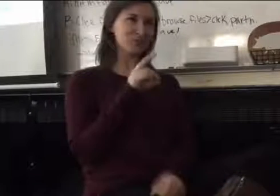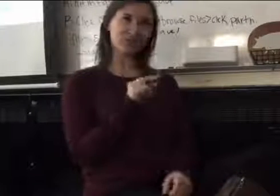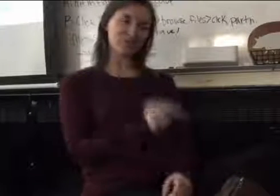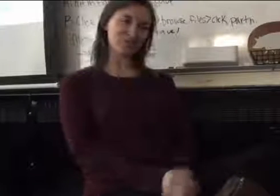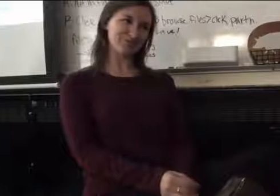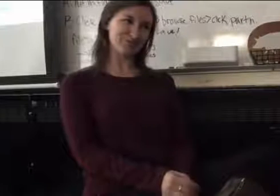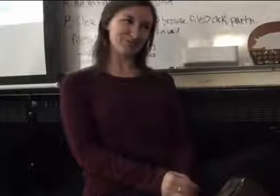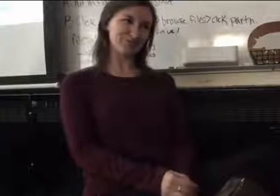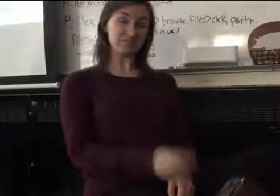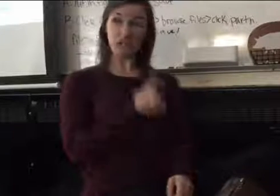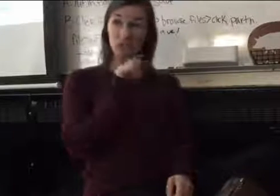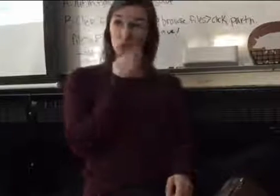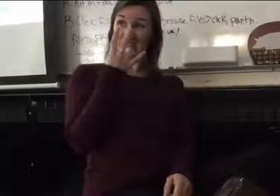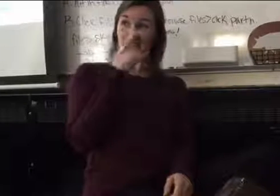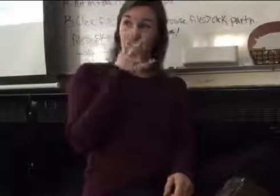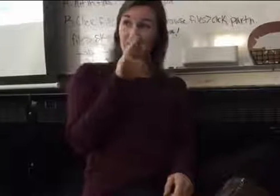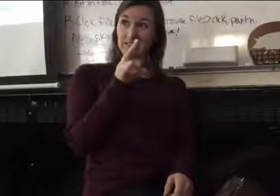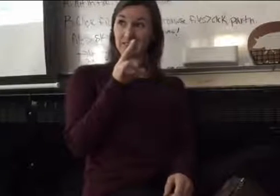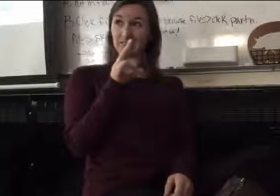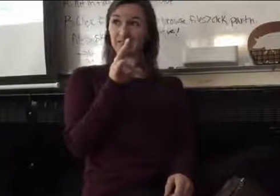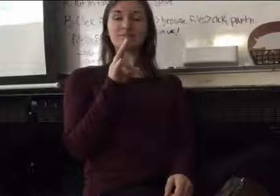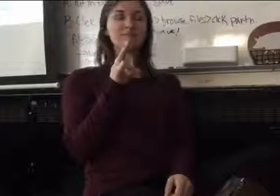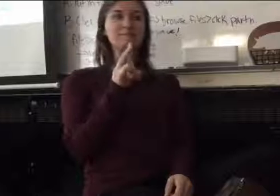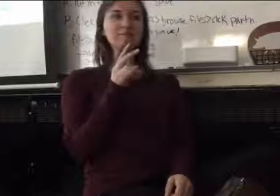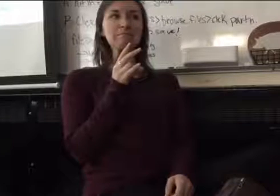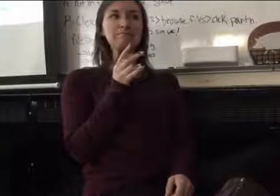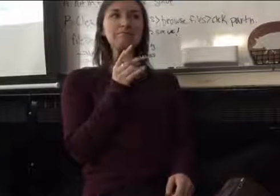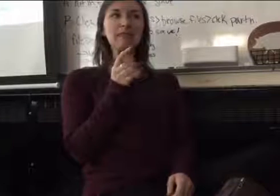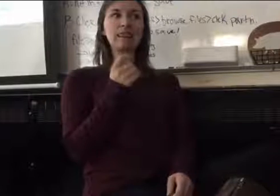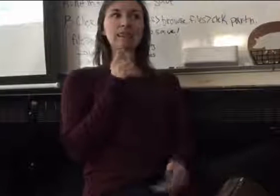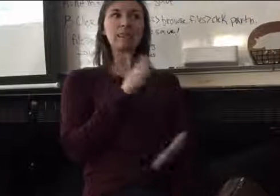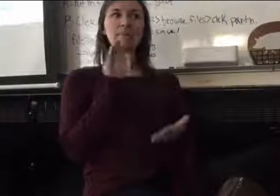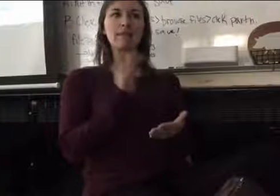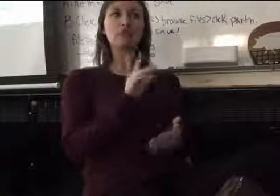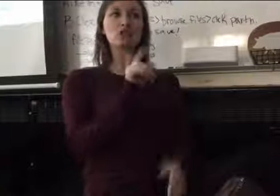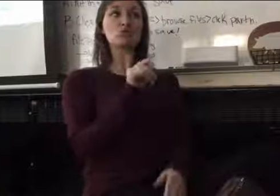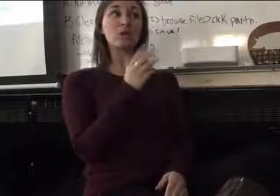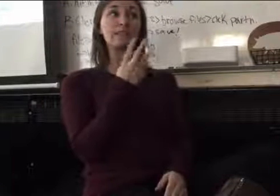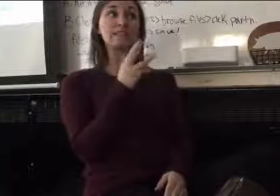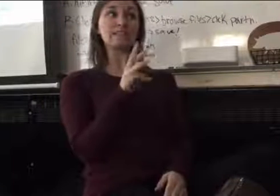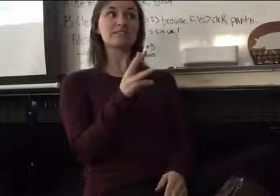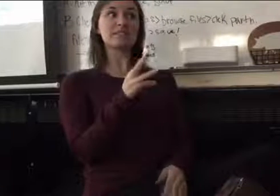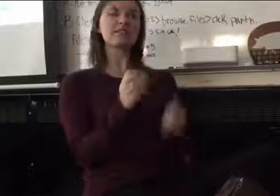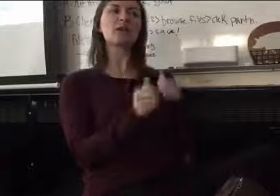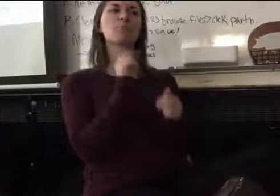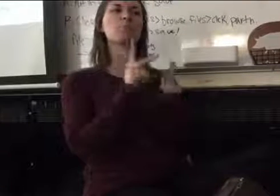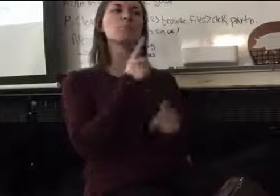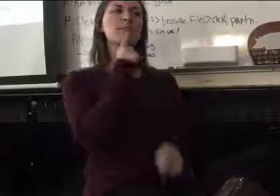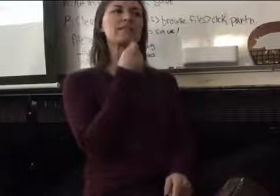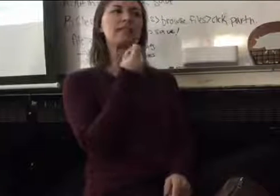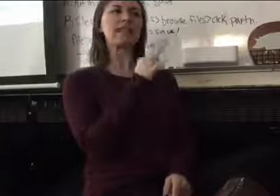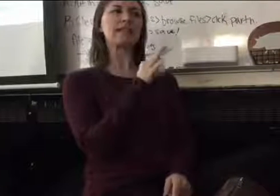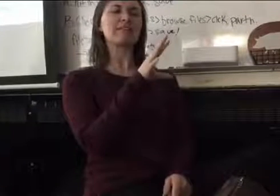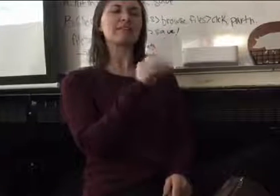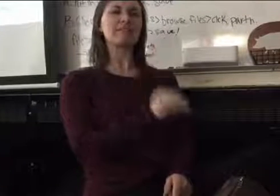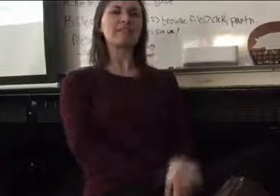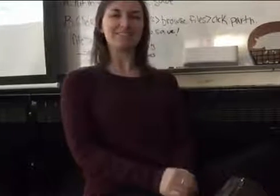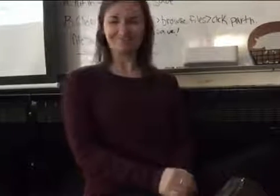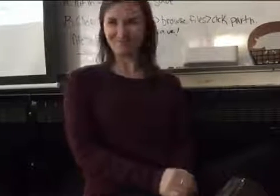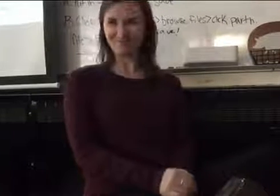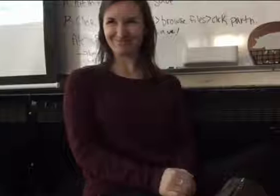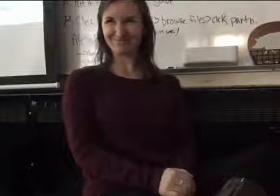2018. 2017. Down a little bit. 2016. Most people say 1950, so thanks for ruining it. Okay, keep